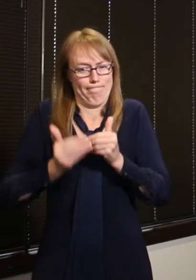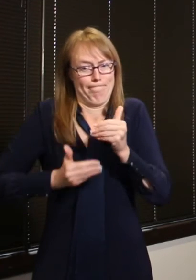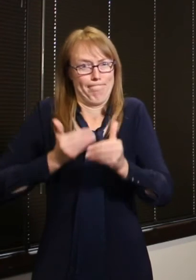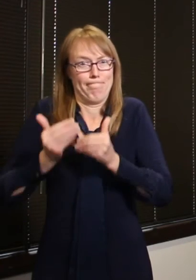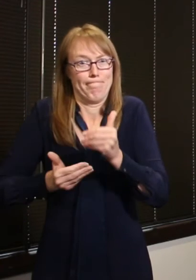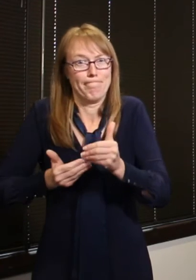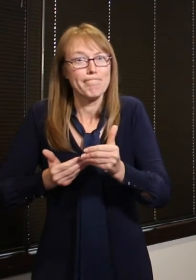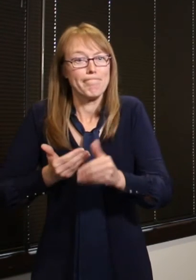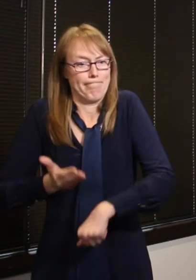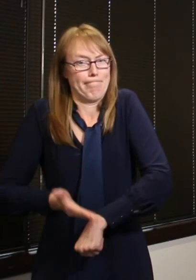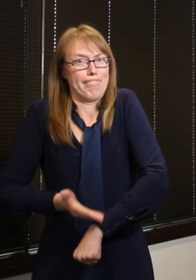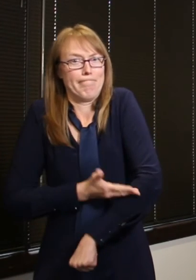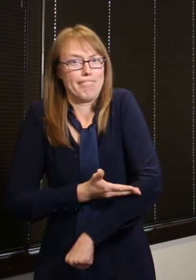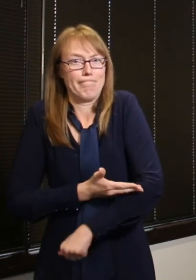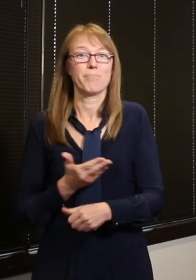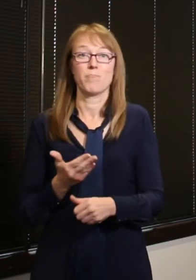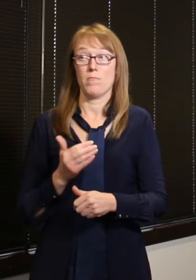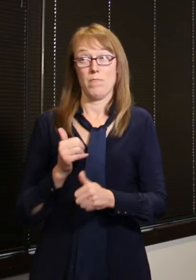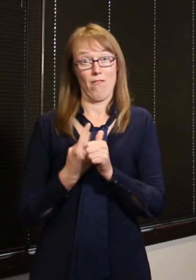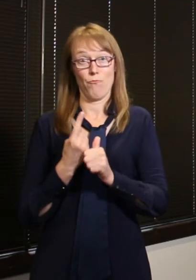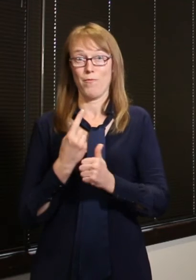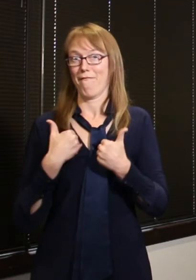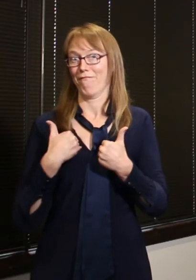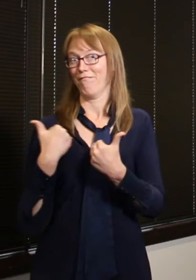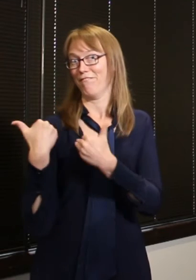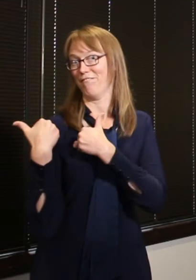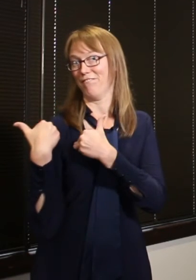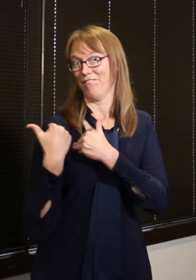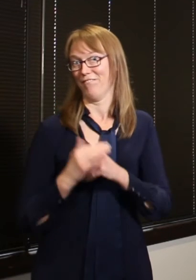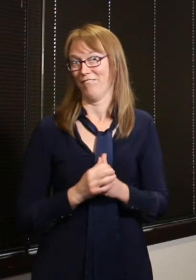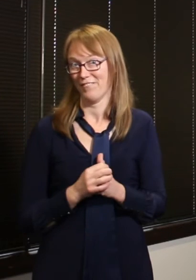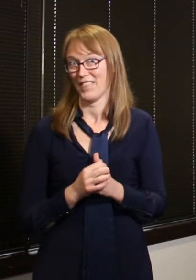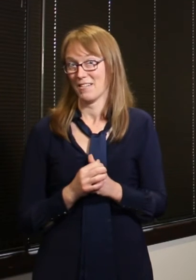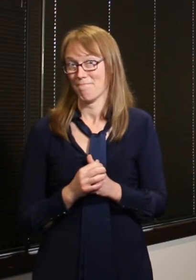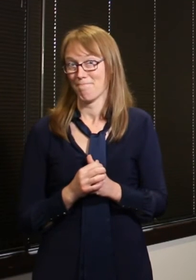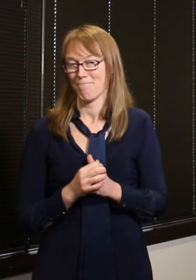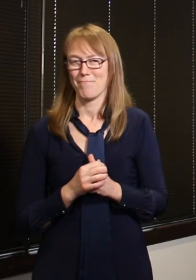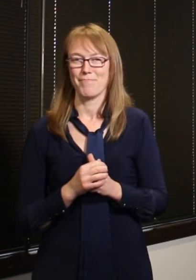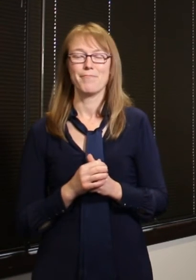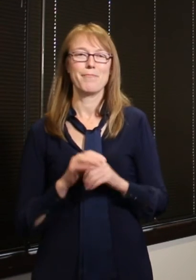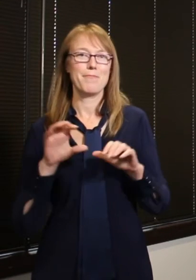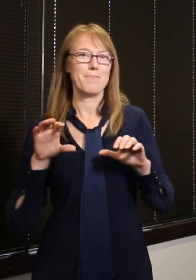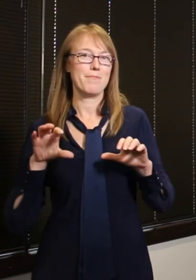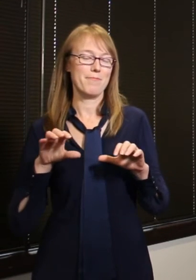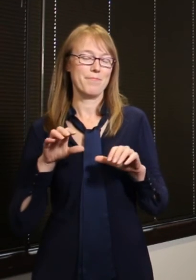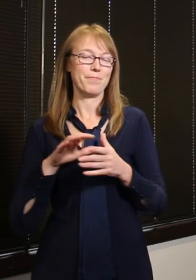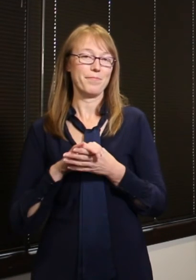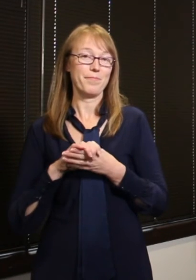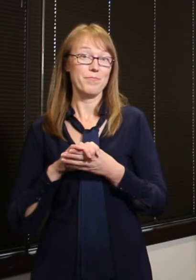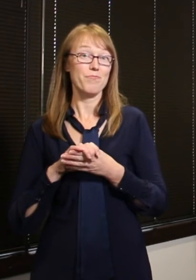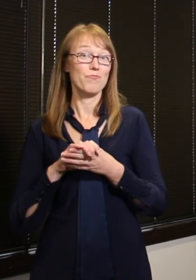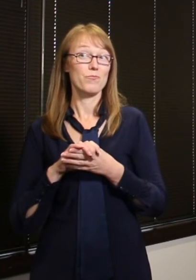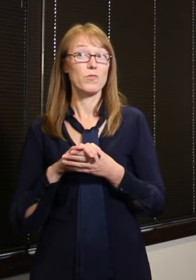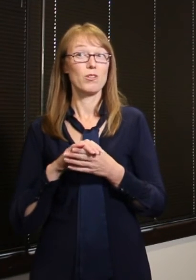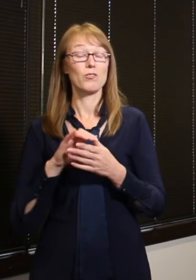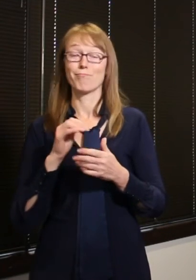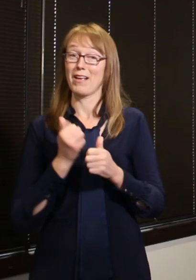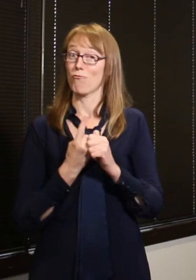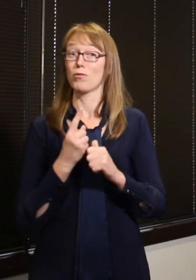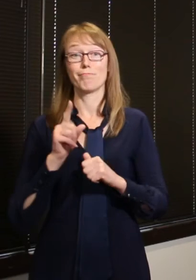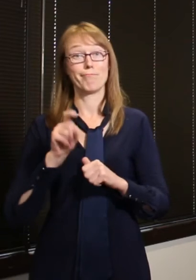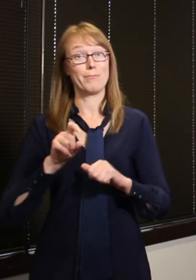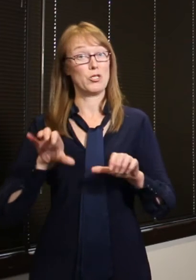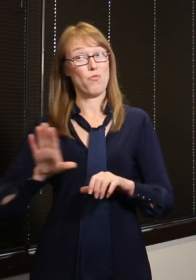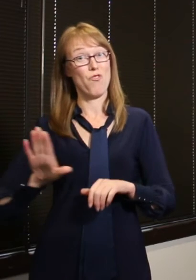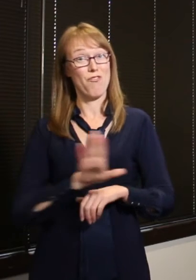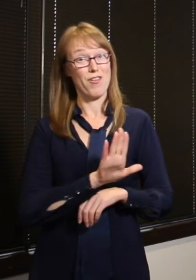part. Which brings us up to the issue of today, which is the issue of mask wearing. So as most of you know, just a short